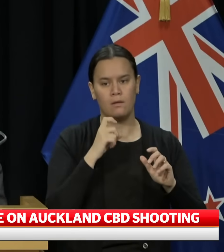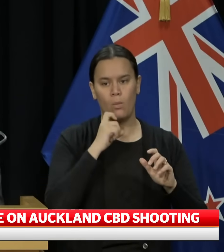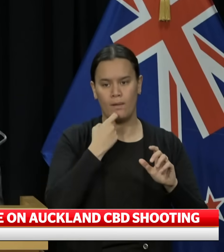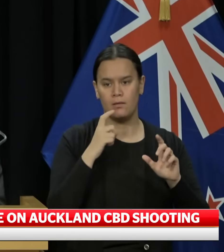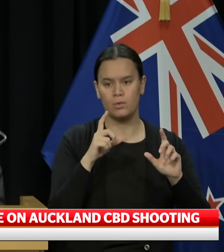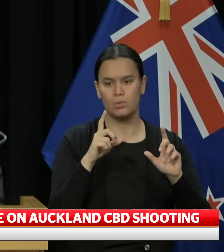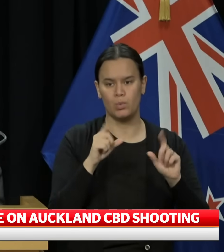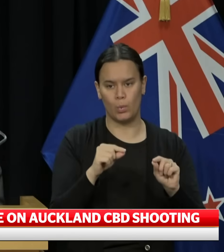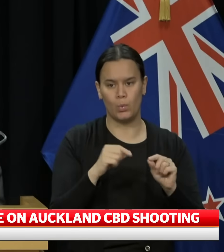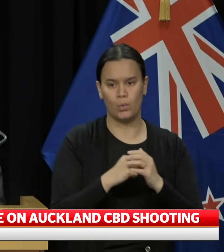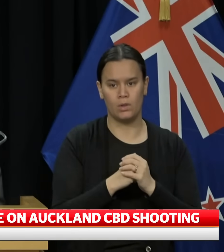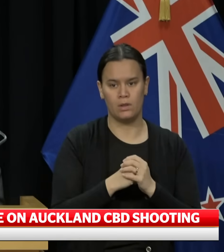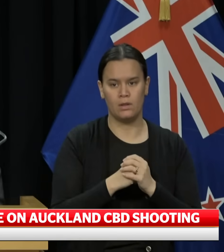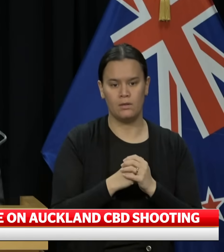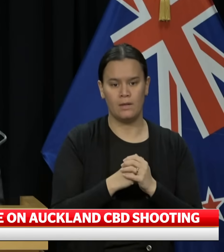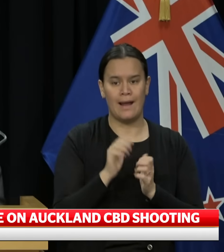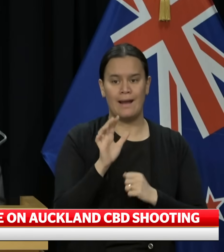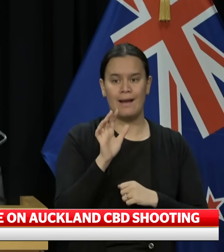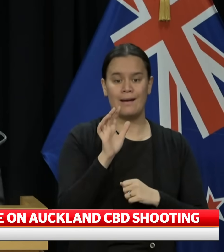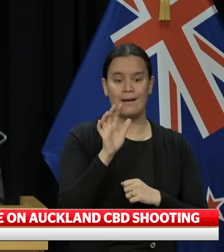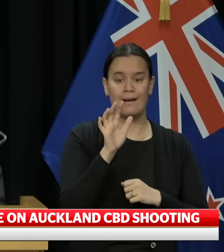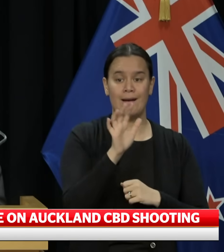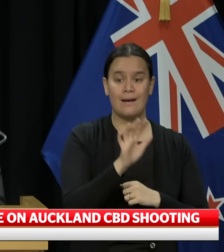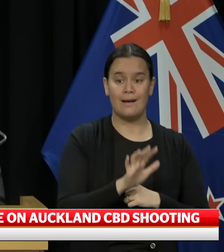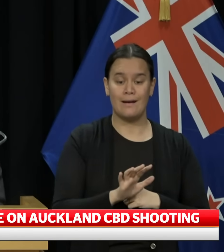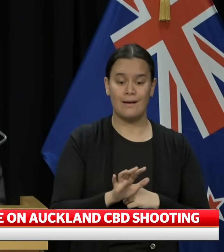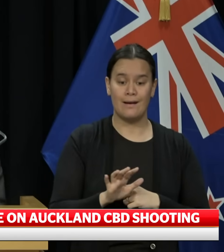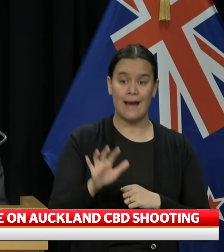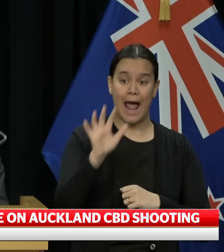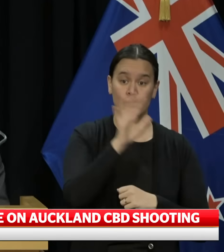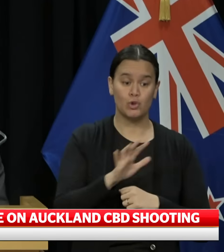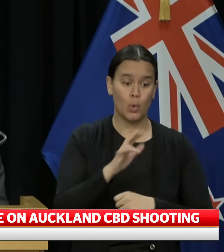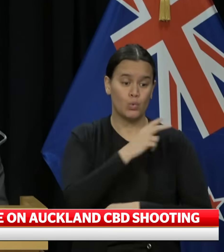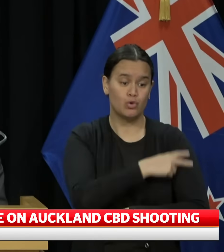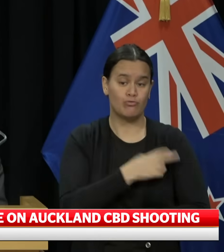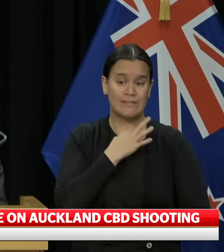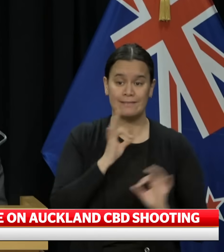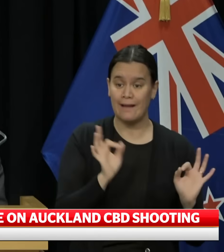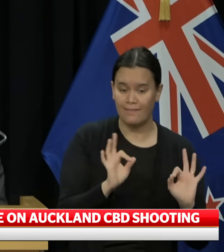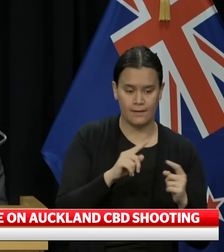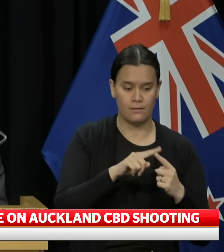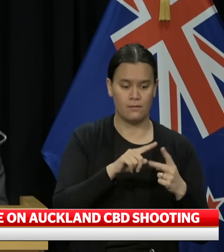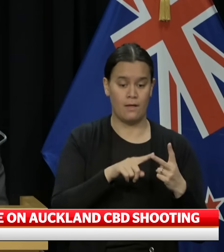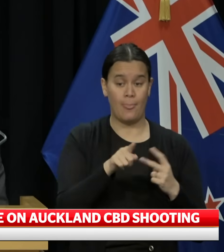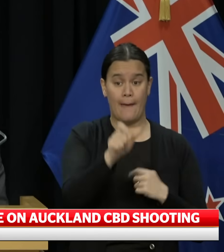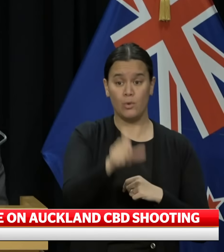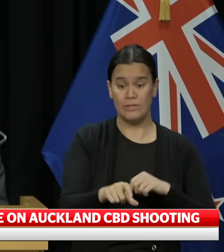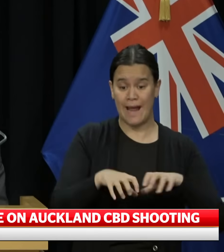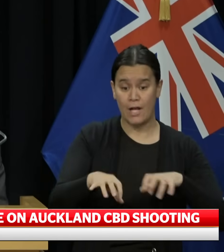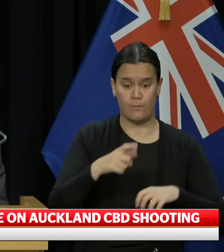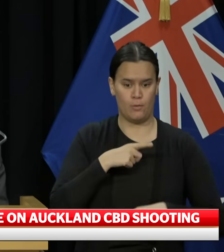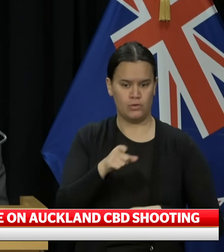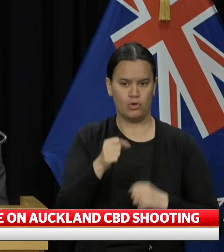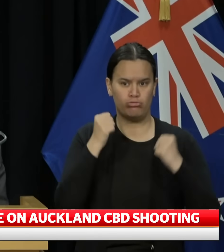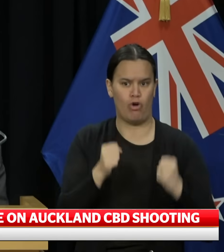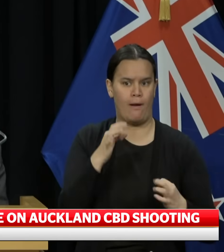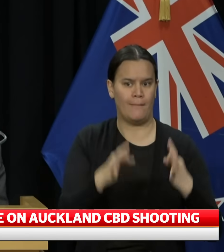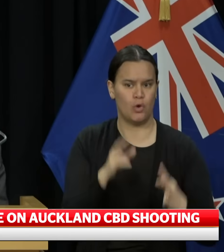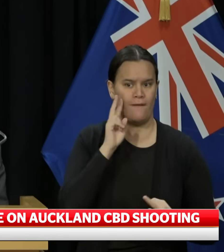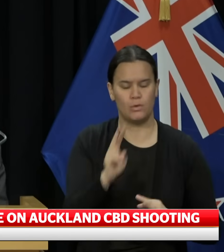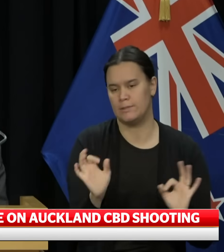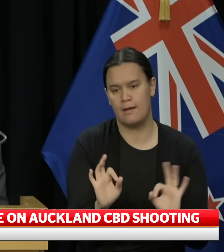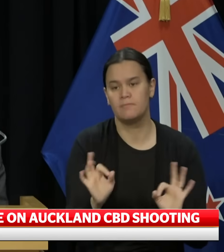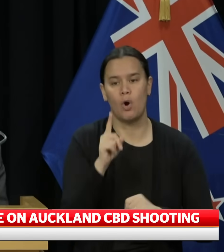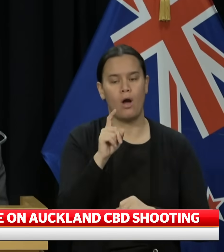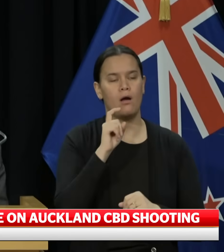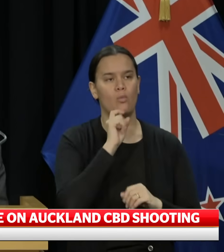we haven't identified a national security, an ideological or a political motivation here. What is the AOS? I know that there's been debate